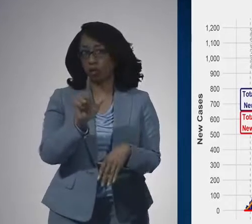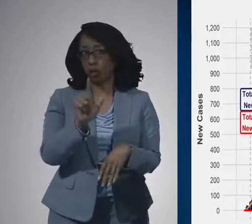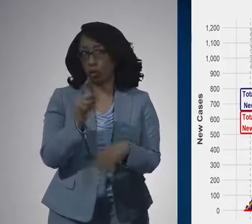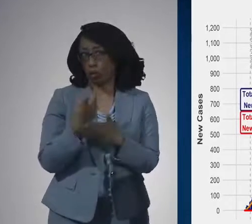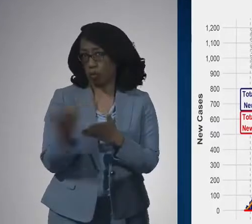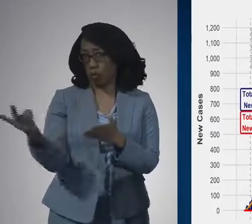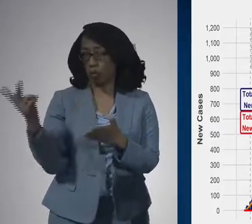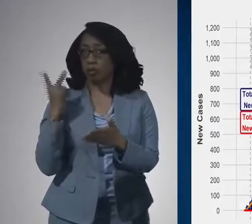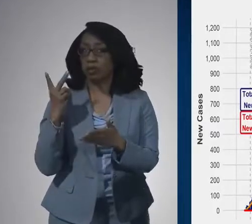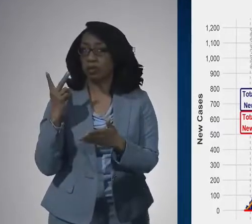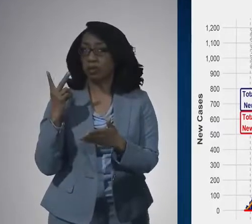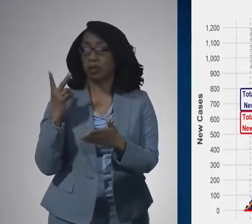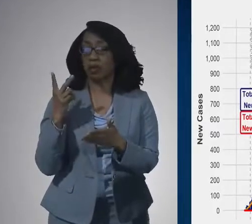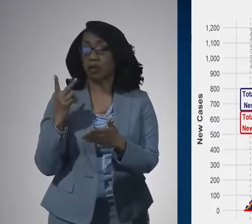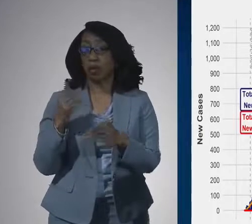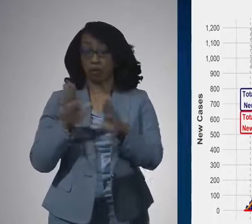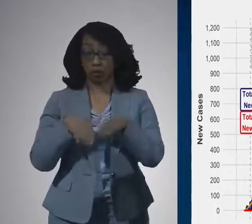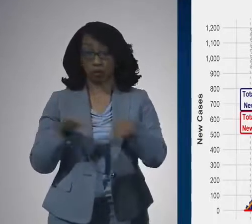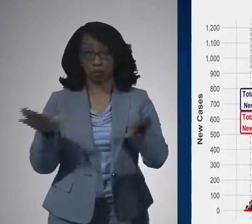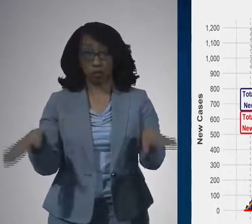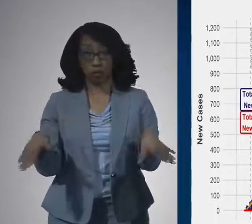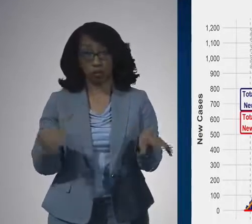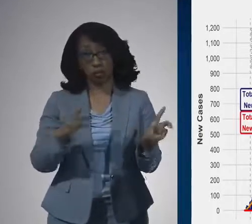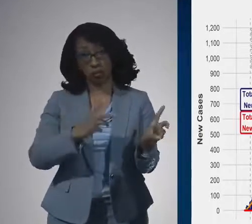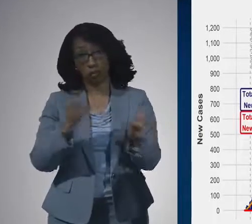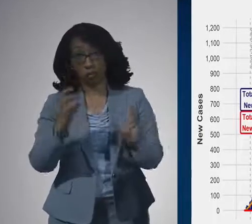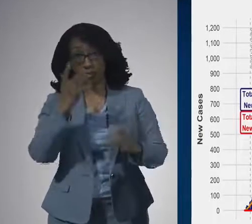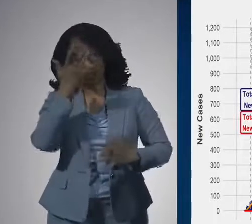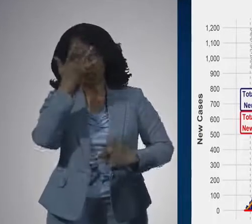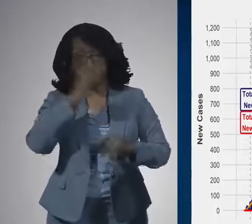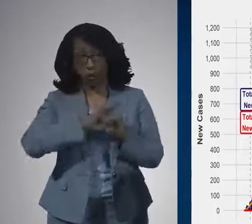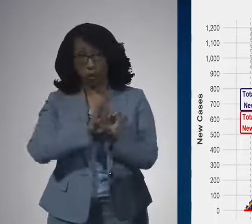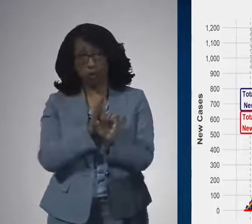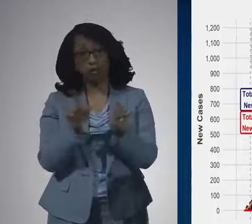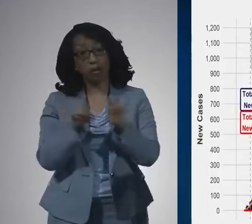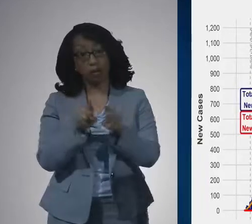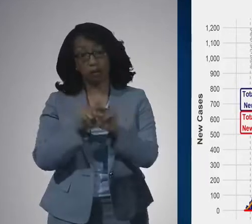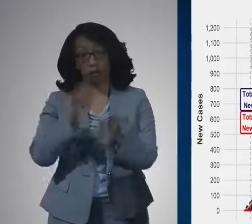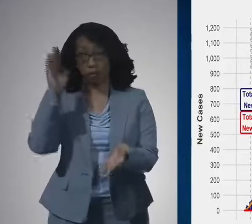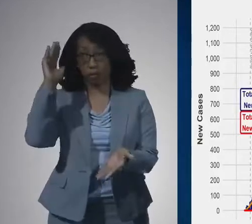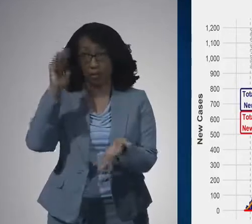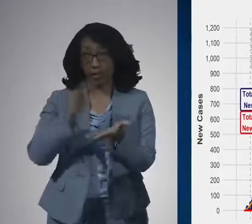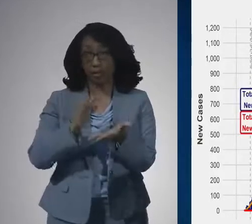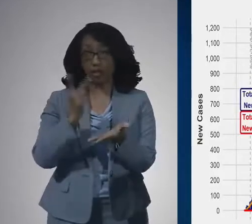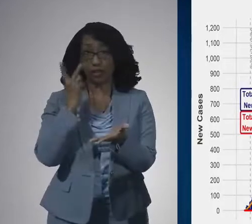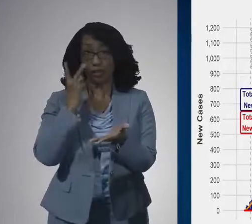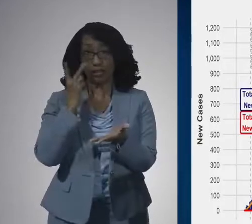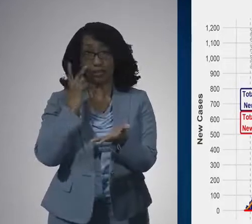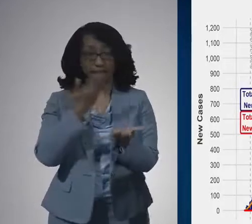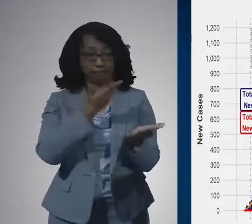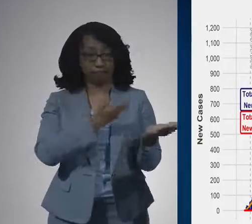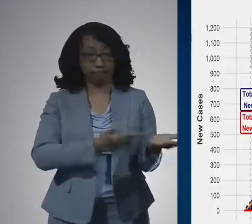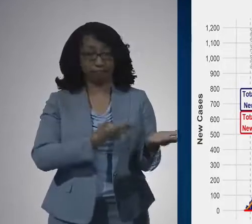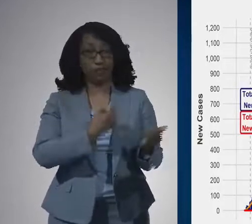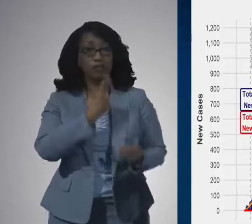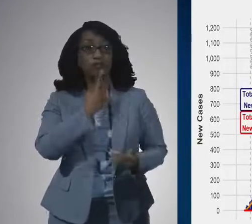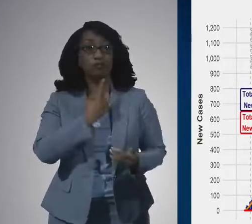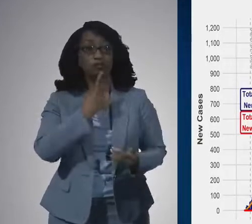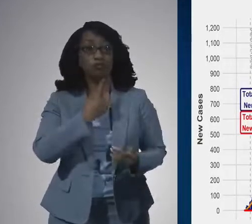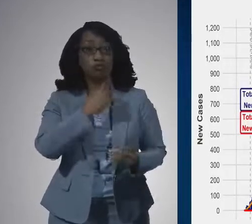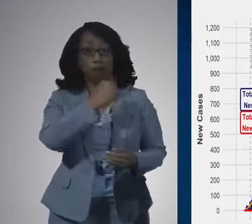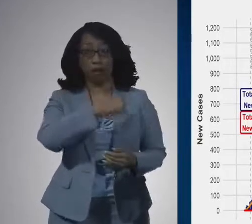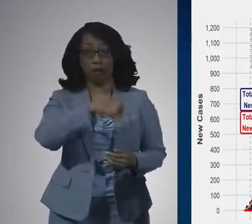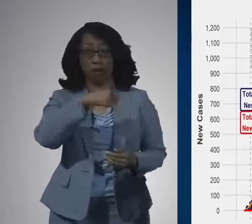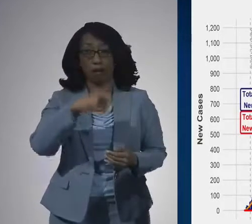ago. Pediatric cases have also continued to trend downward, as you can see on the red line on the graph. Today,